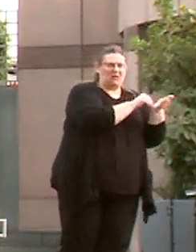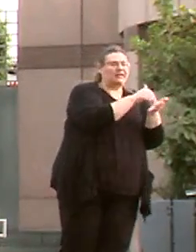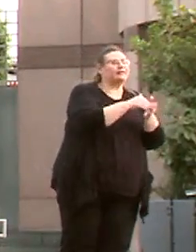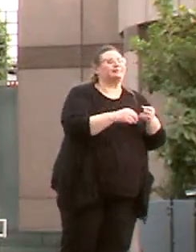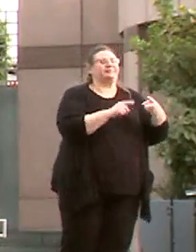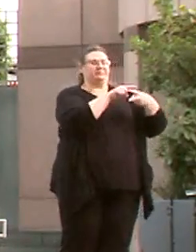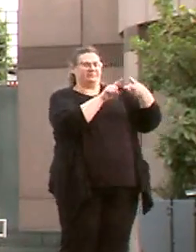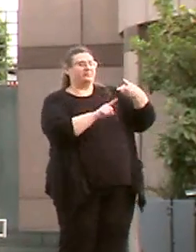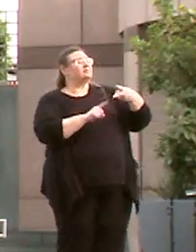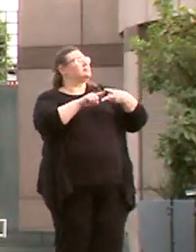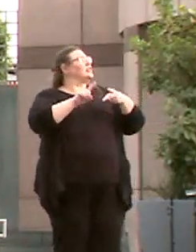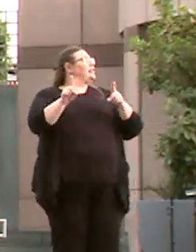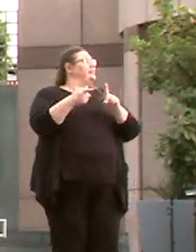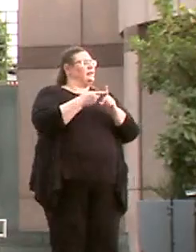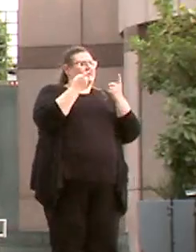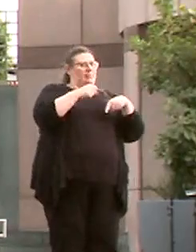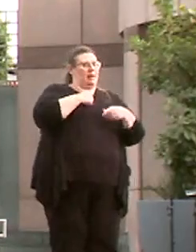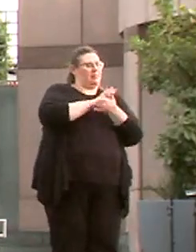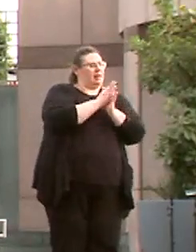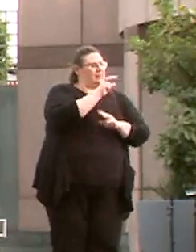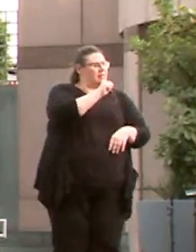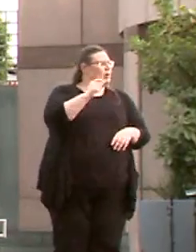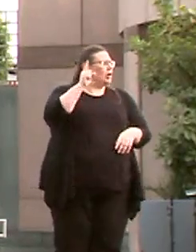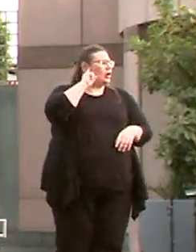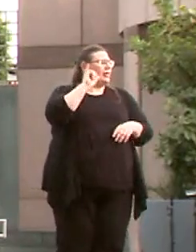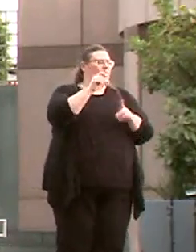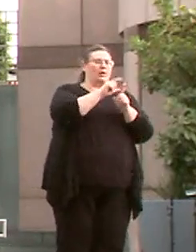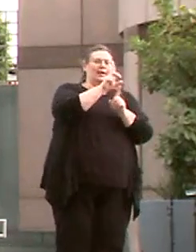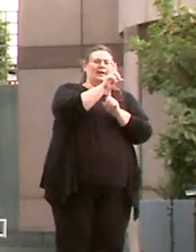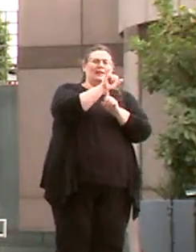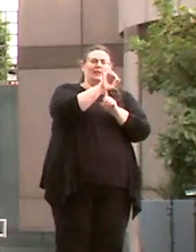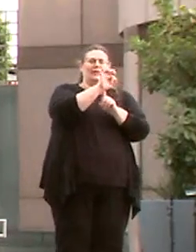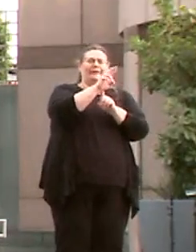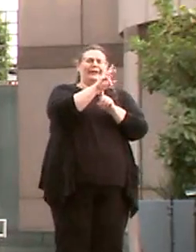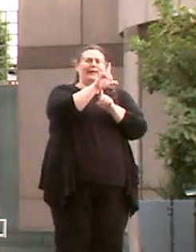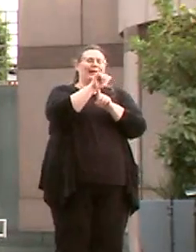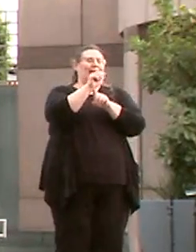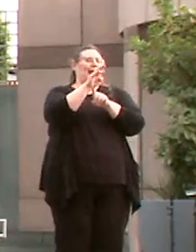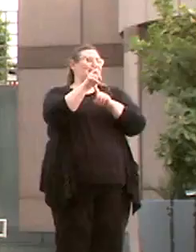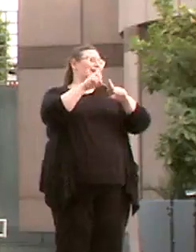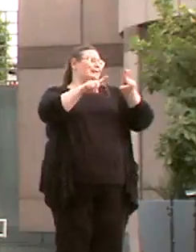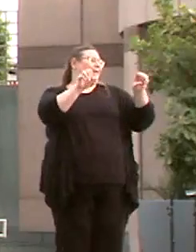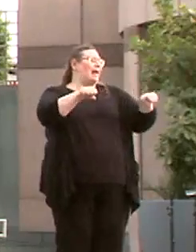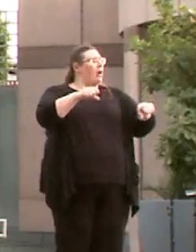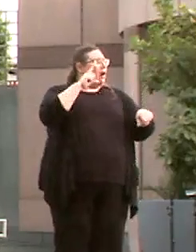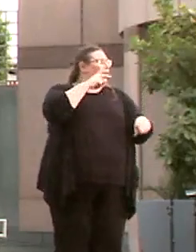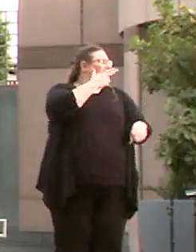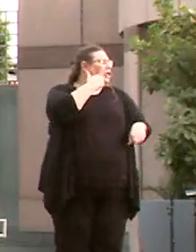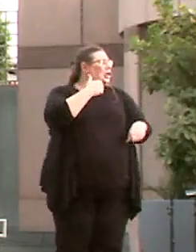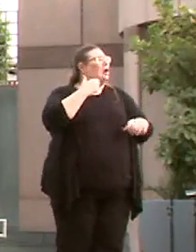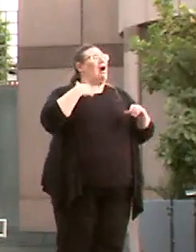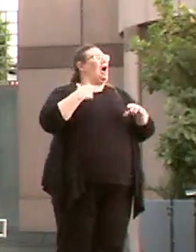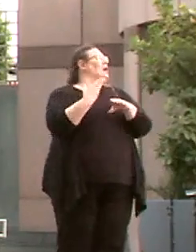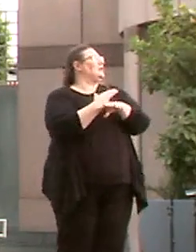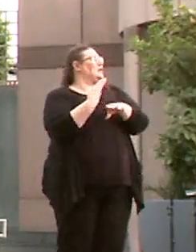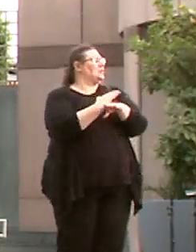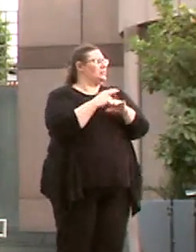When I first became disabled, I heard the term differently abled. I thought it was so cute and I started using it everywhere until I learned, because